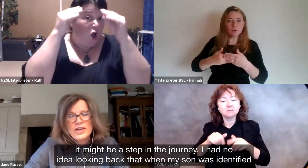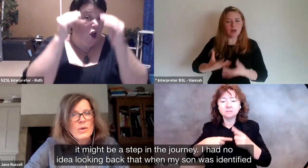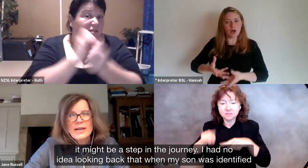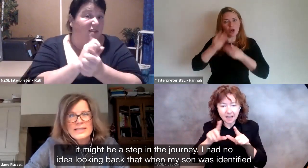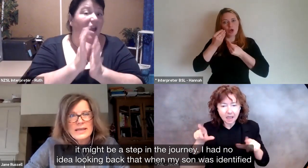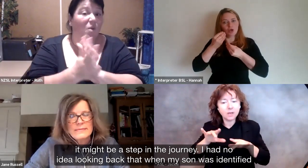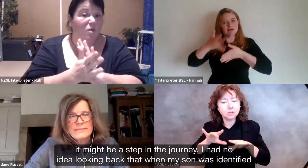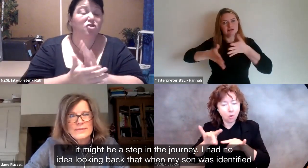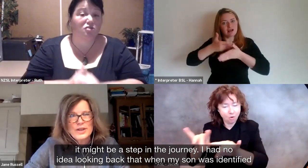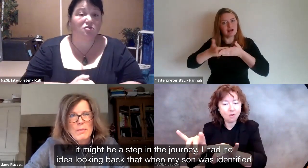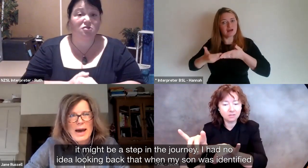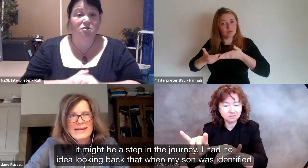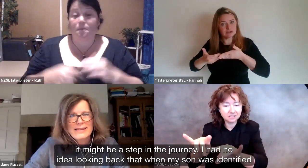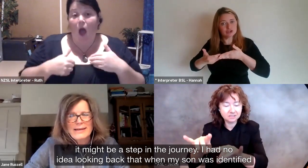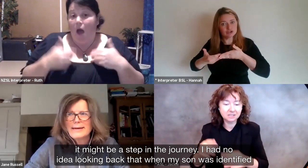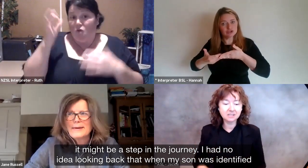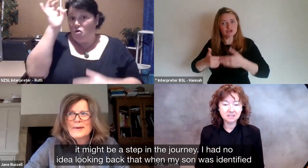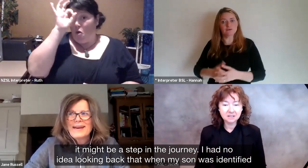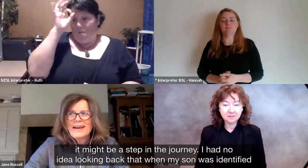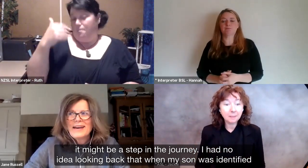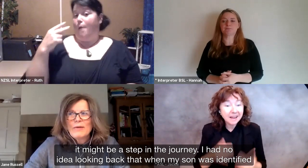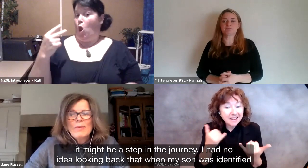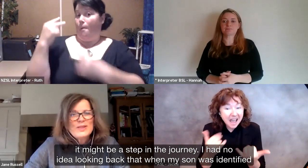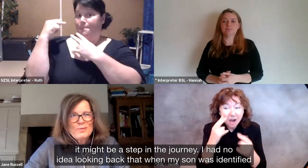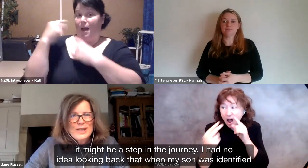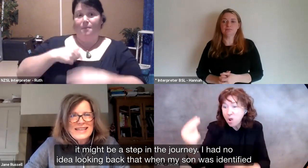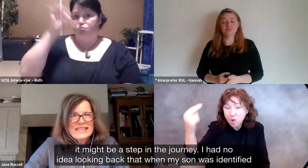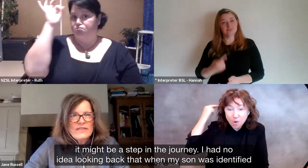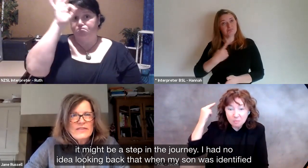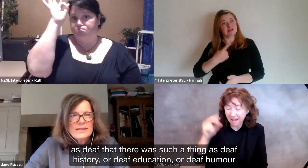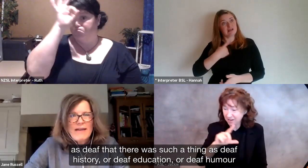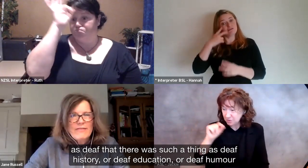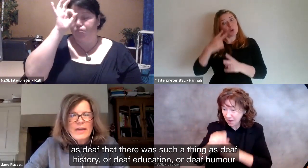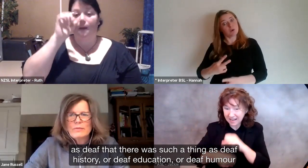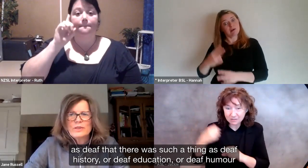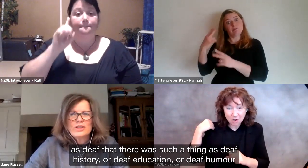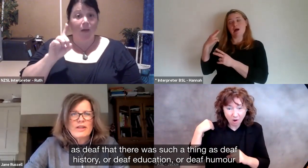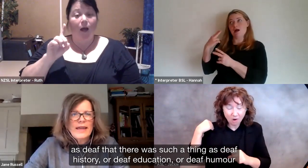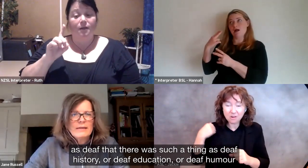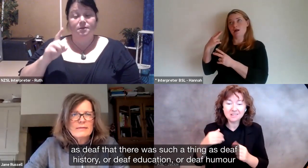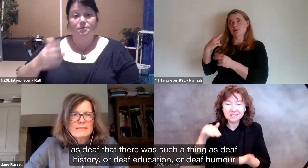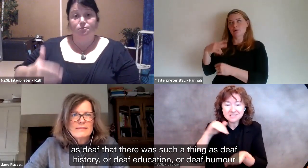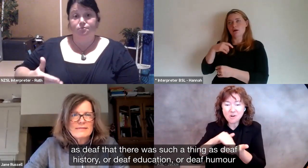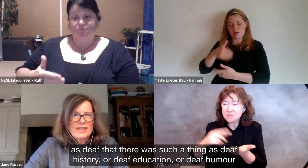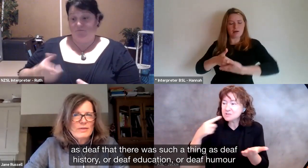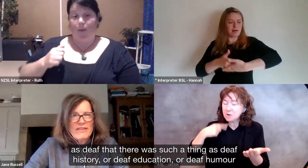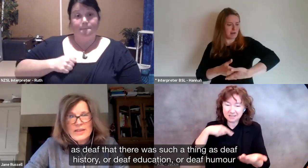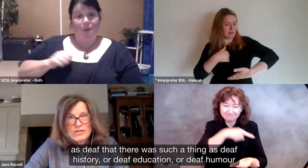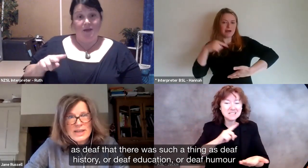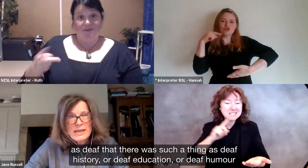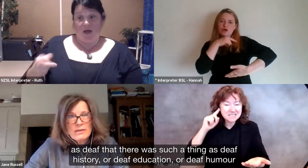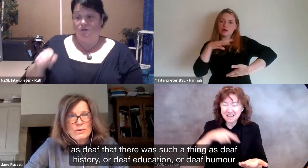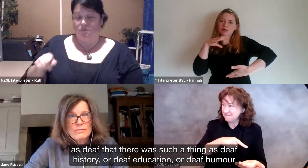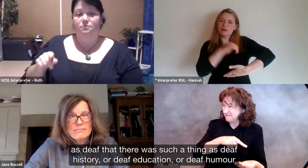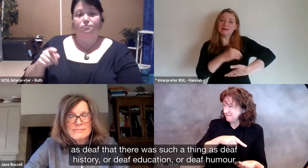I had no idea, looking back, that when my son was identified as deaf, that there was such a thing as, you know, deaf